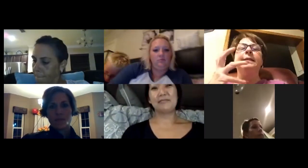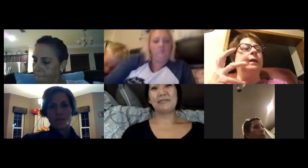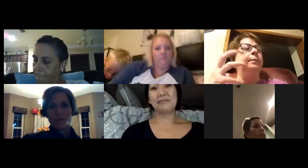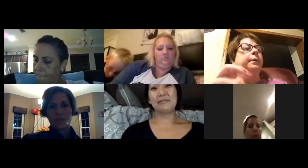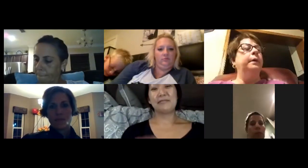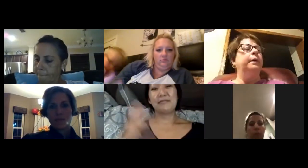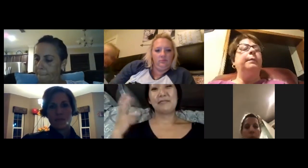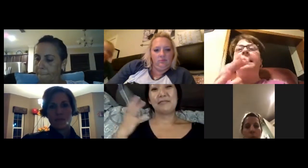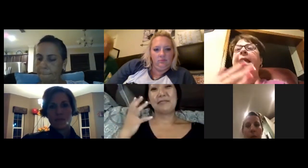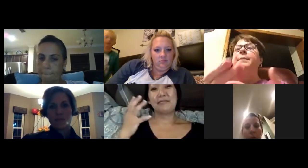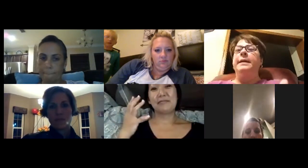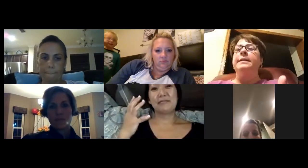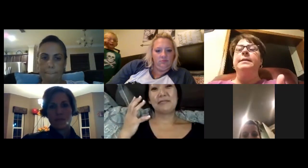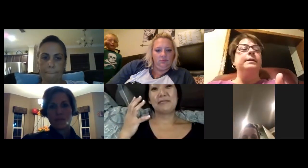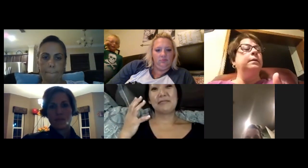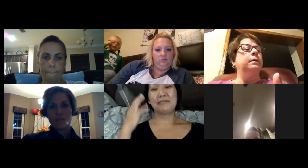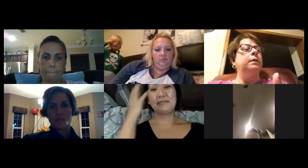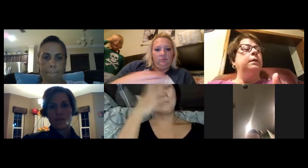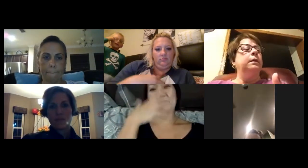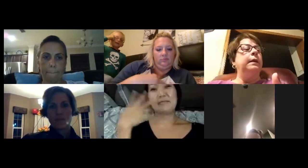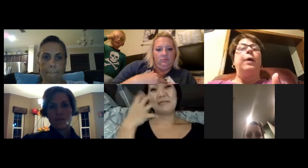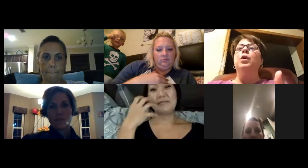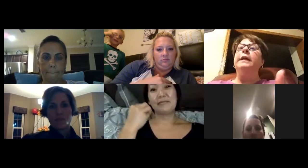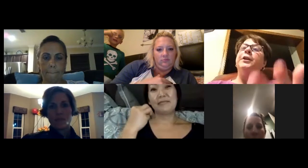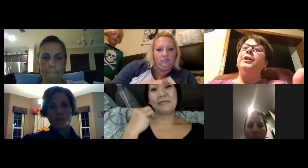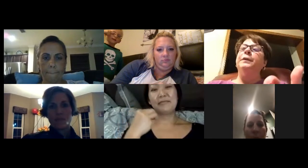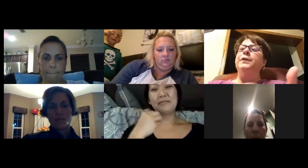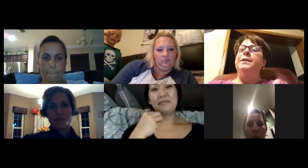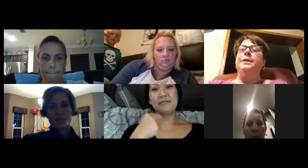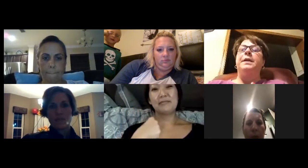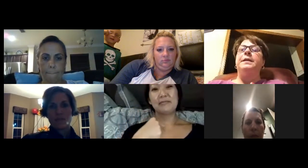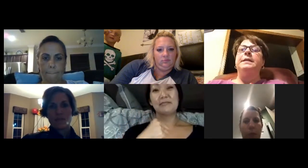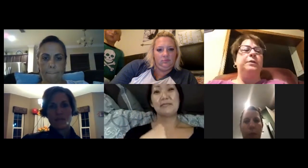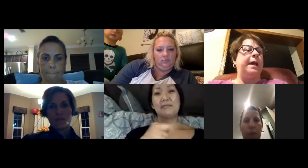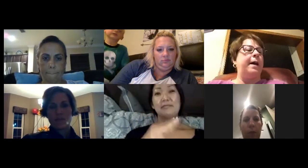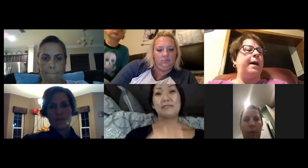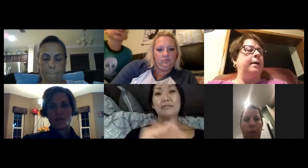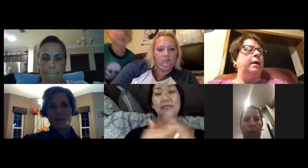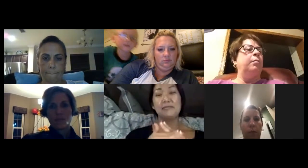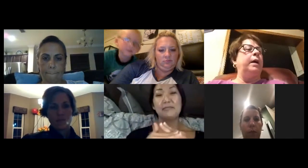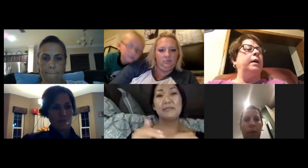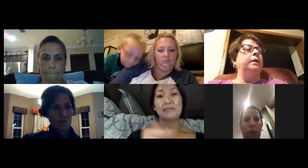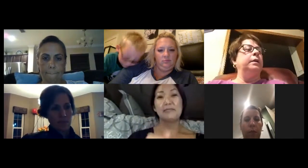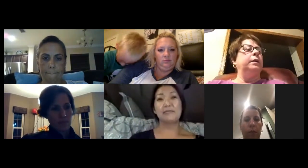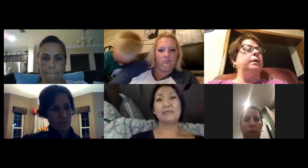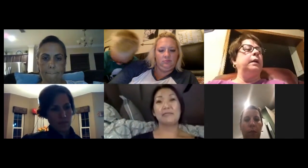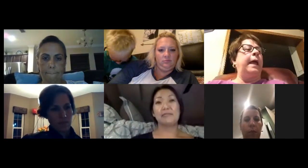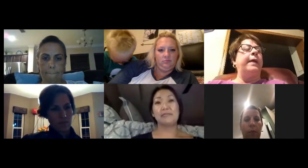handsome, my name is, how old are you, if you still wanted to do that, but and then